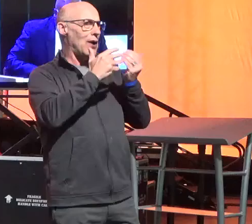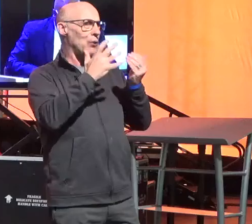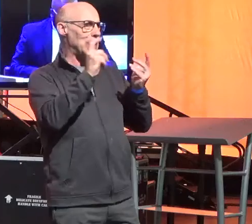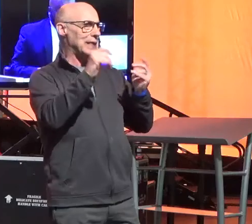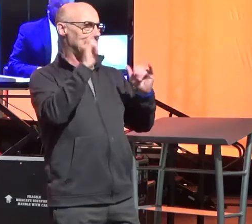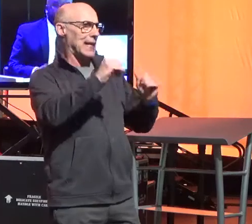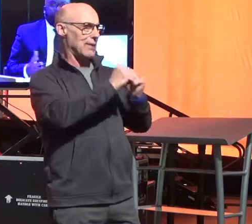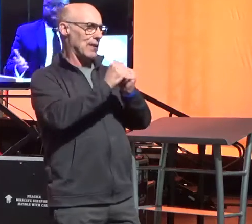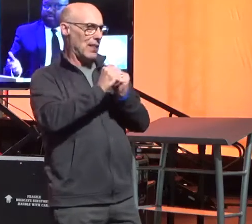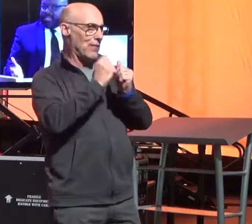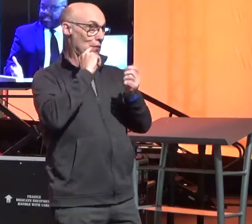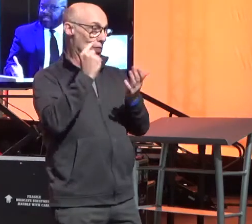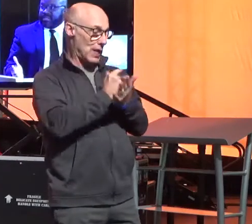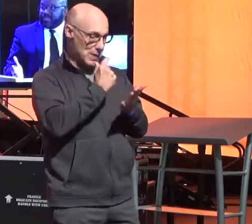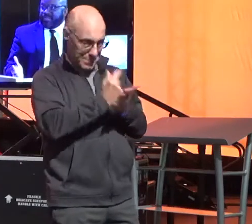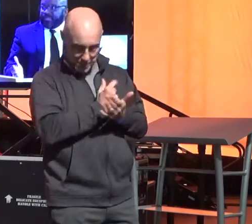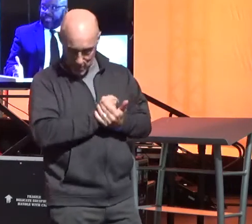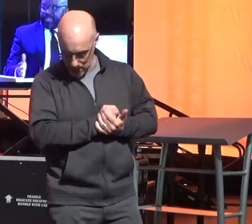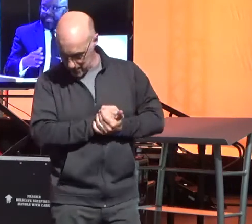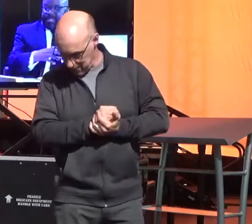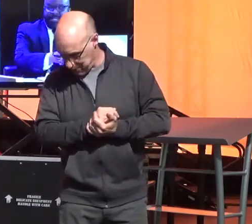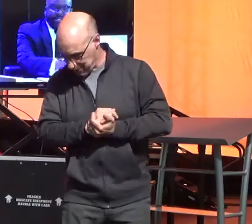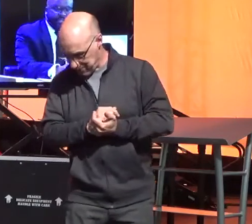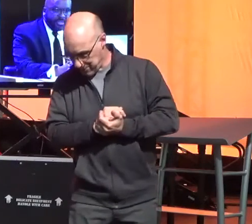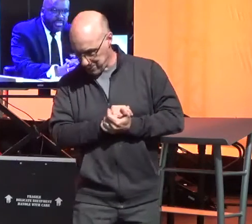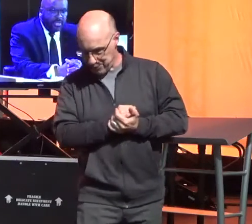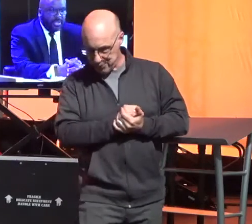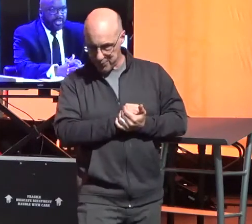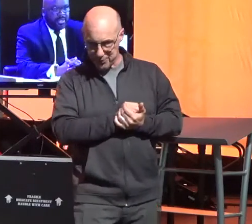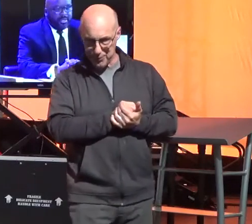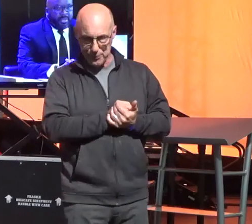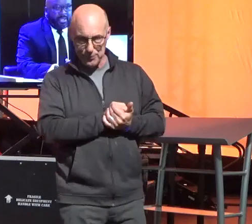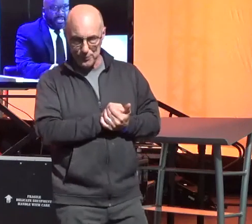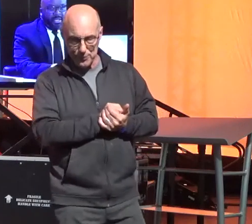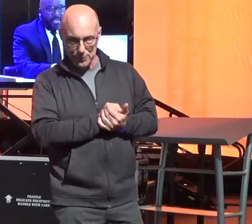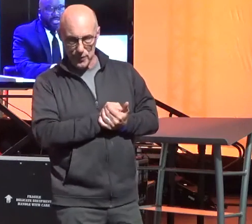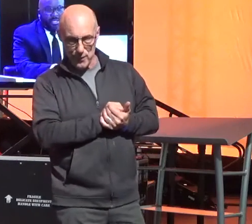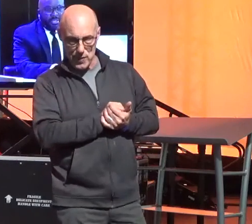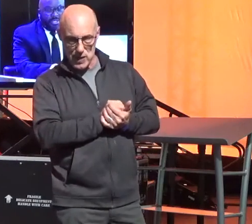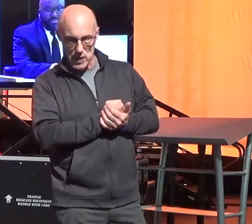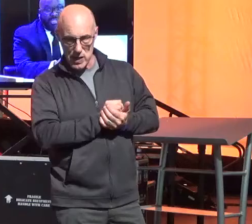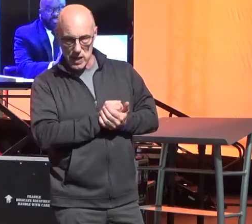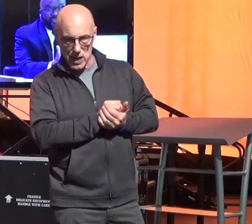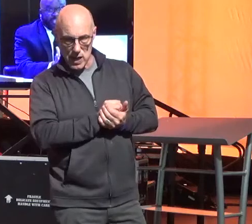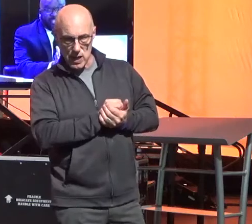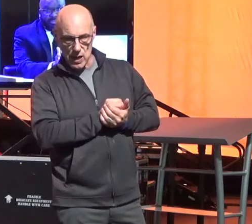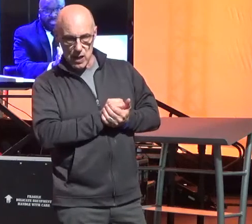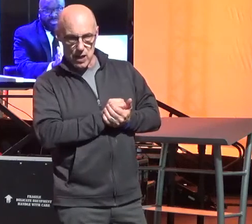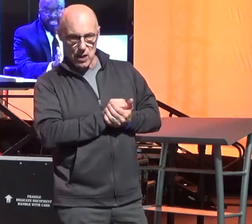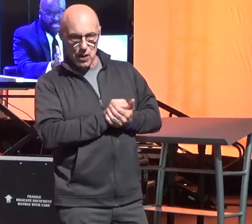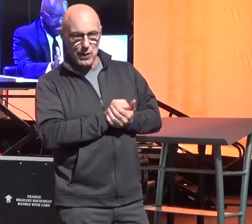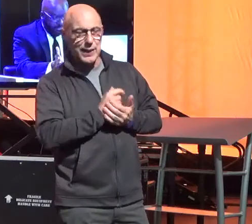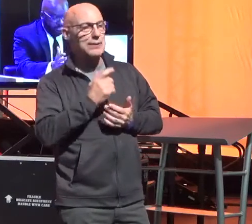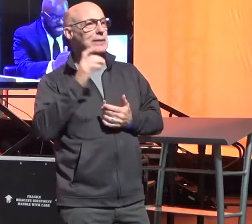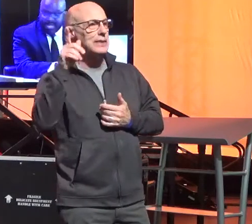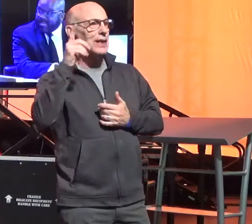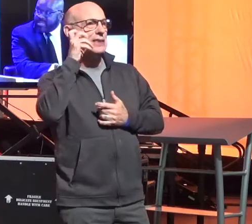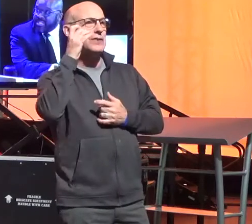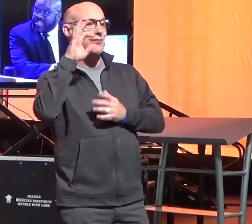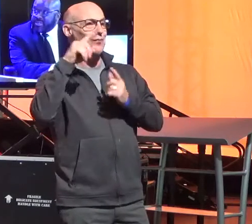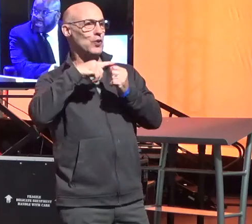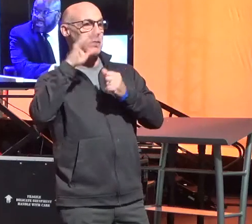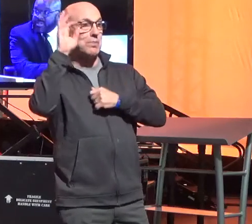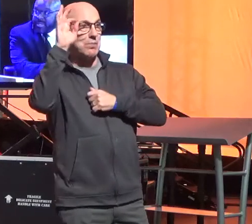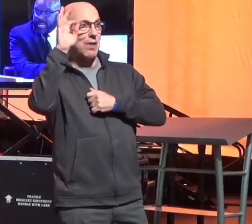Yeah, I think where you started us is a good place for us to begin that